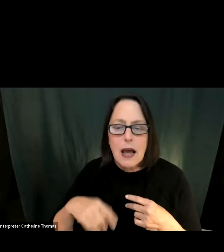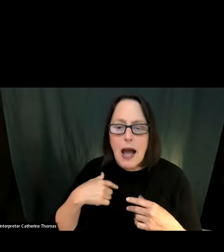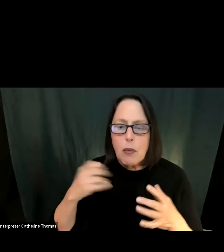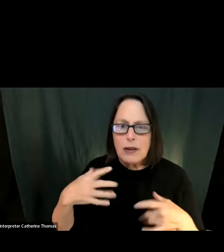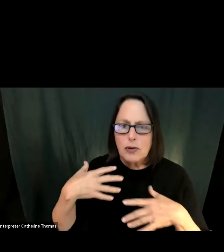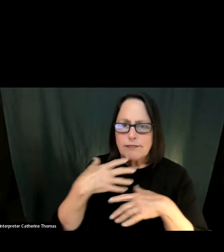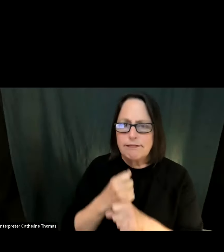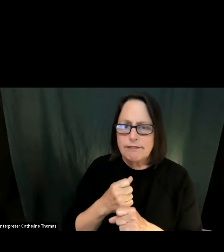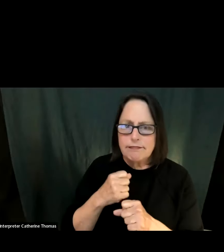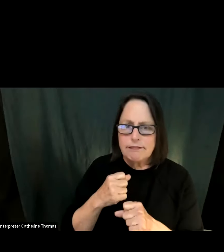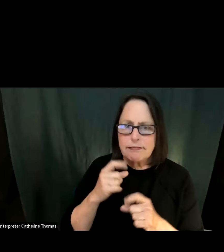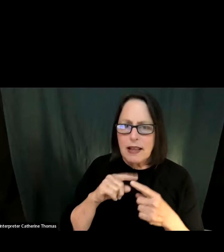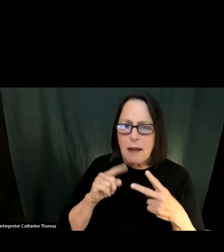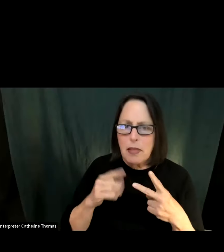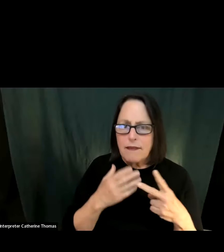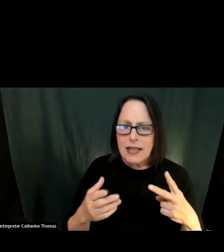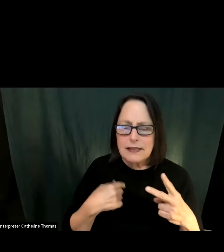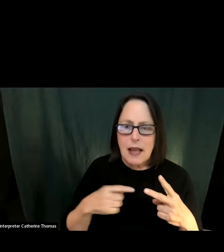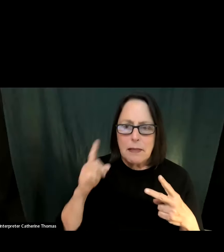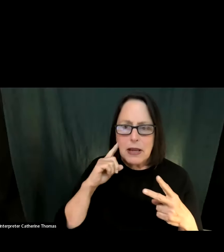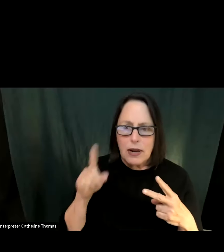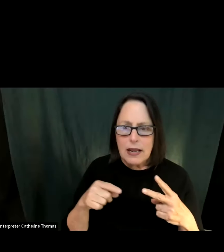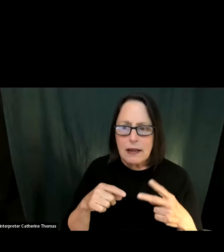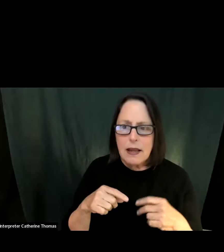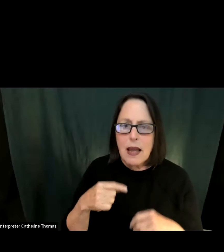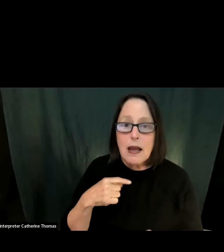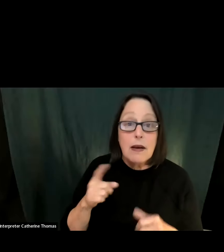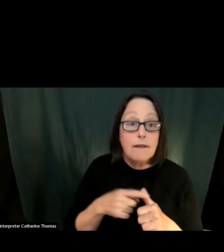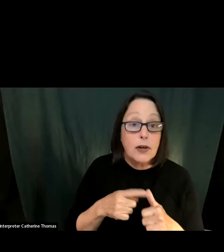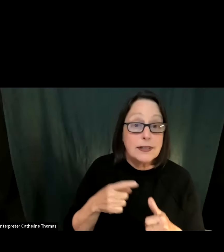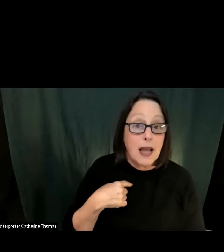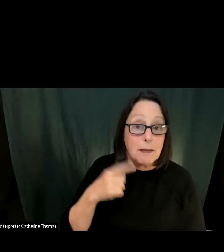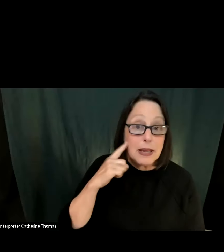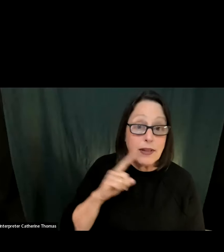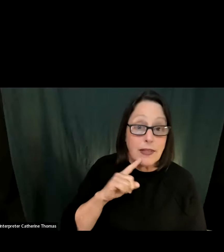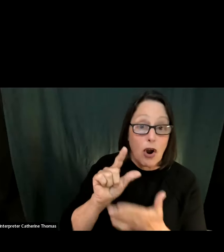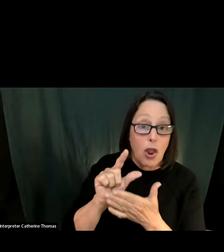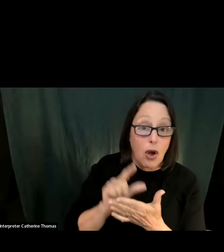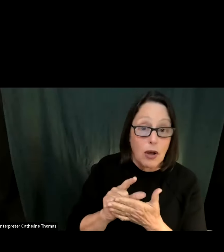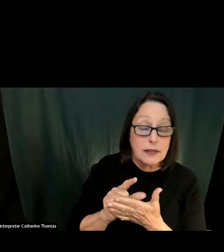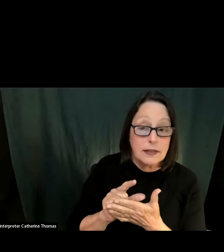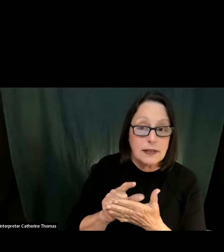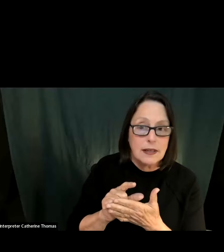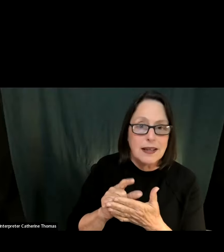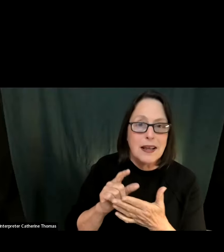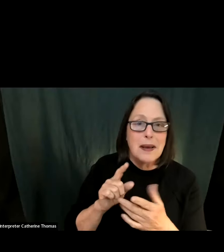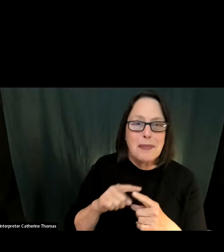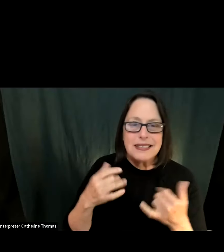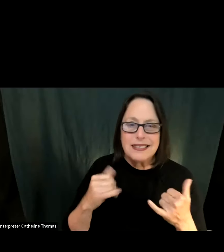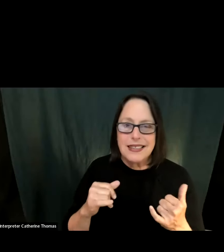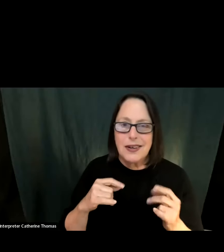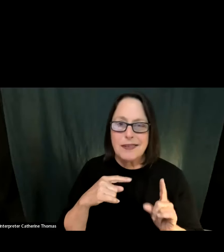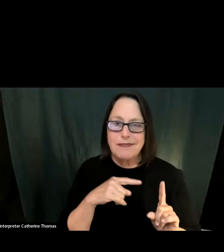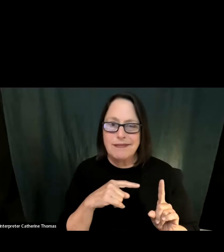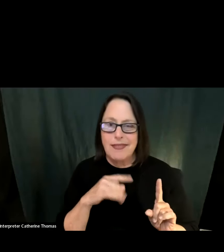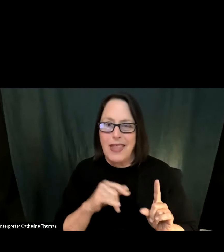synthesize a couple of things I'm hearing here. One is I'm hearing that there are laws, but there are still interpretation that